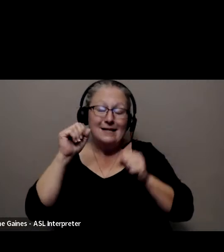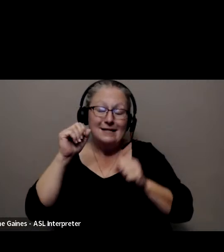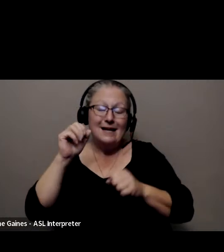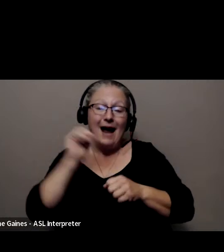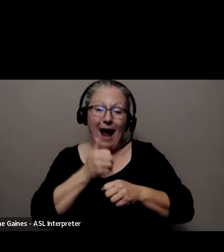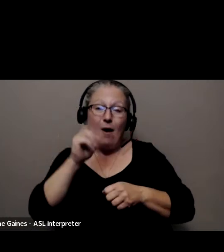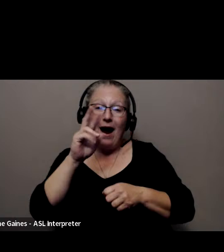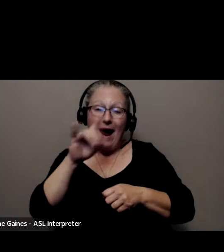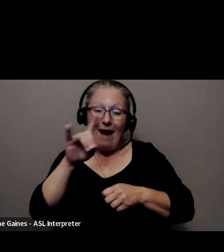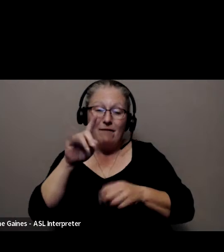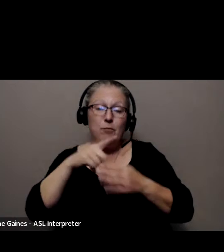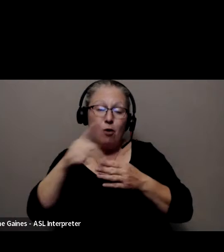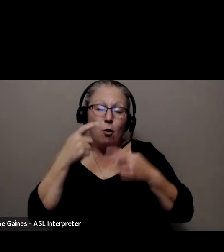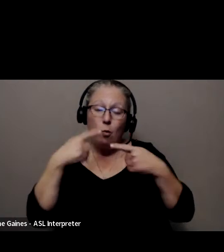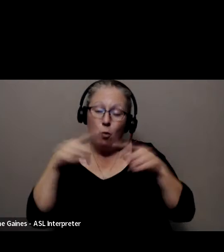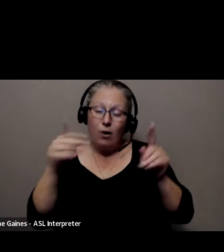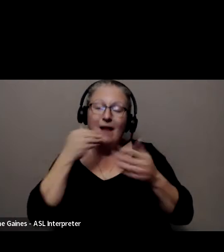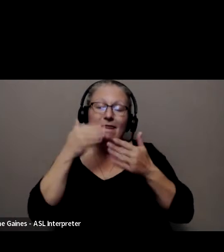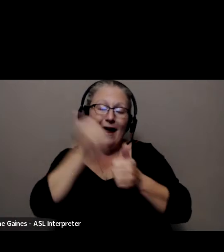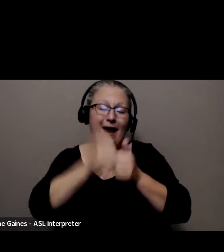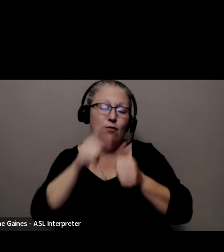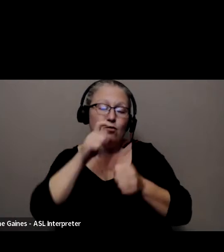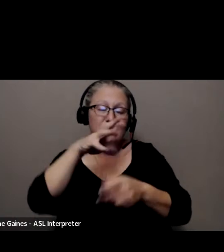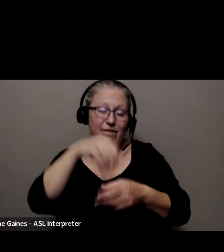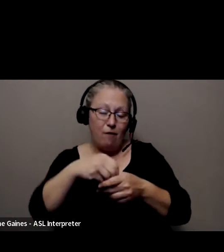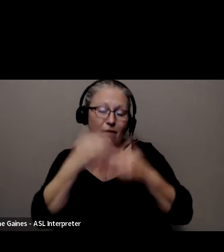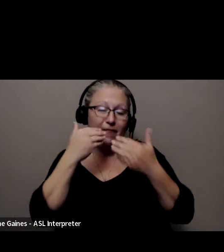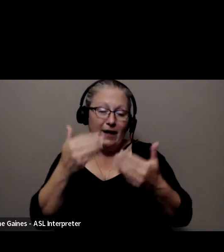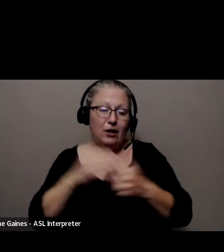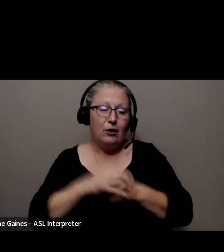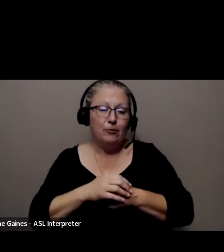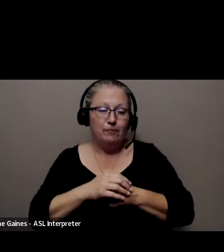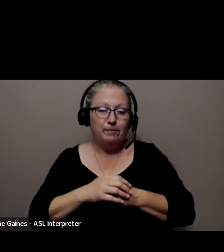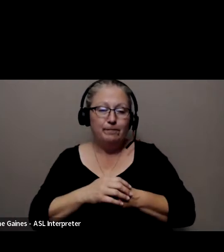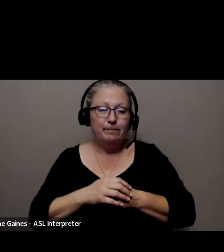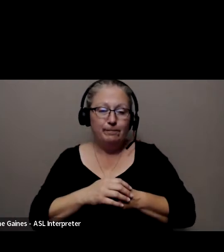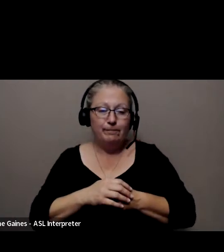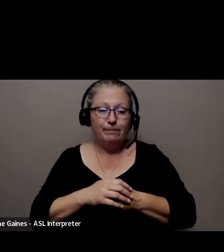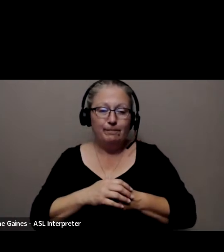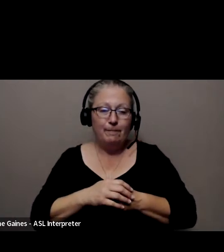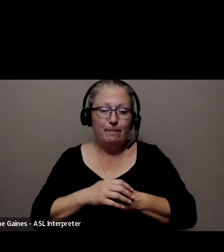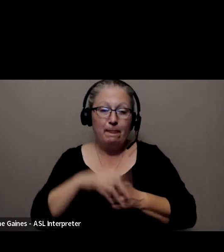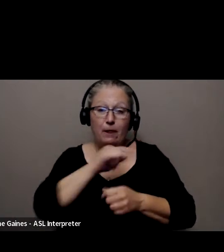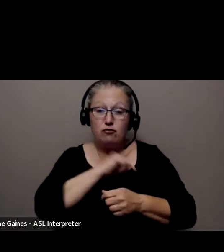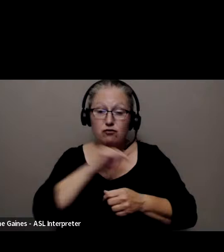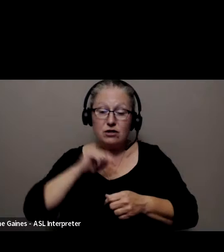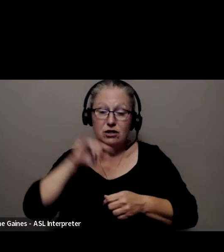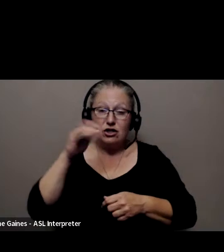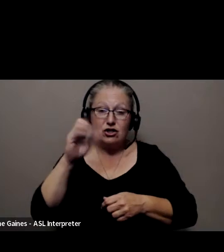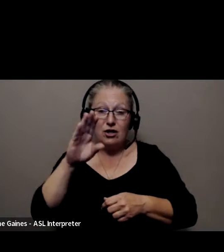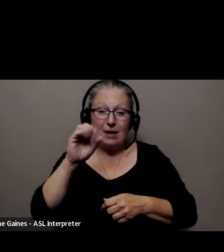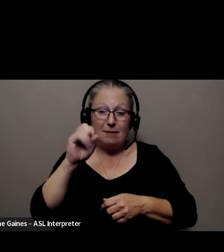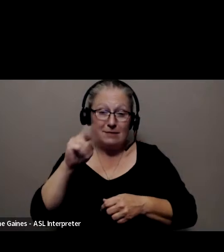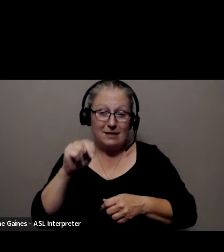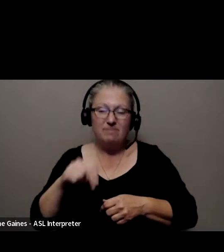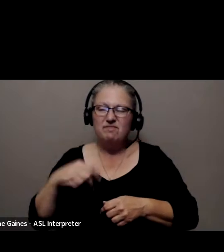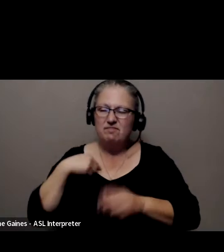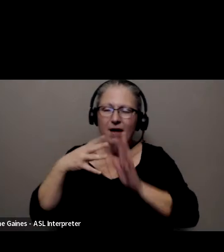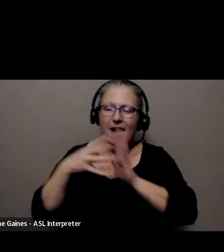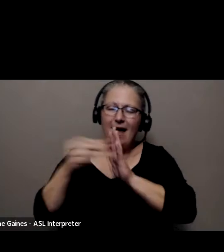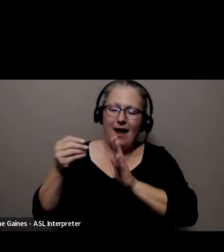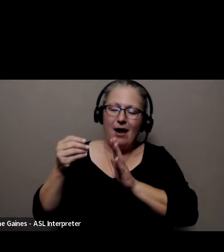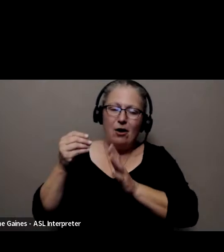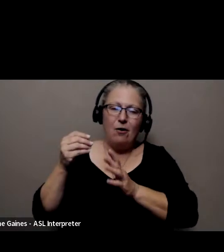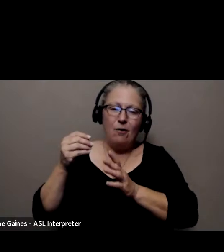program is working, and I want to thank everybody involved. Thank you. Thank you. Trustee Jacobson? Yeah, I'll just